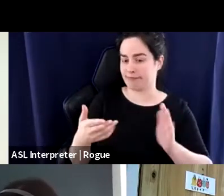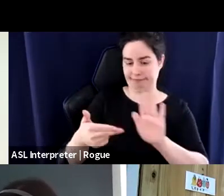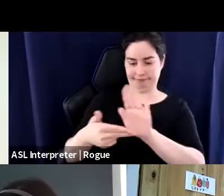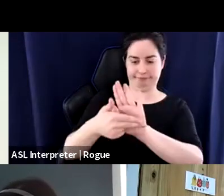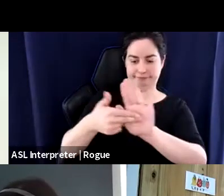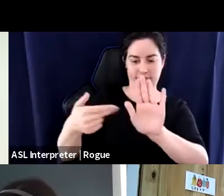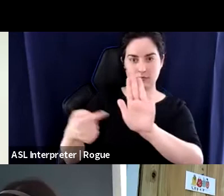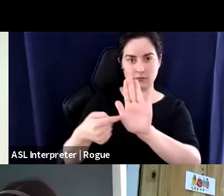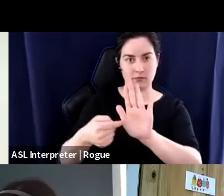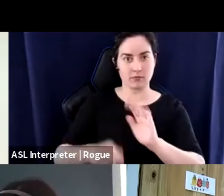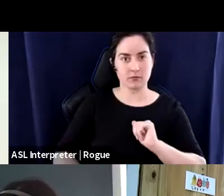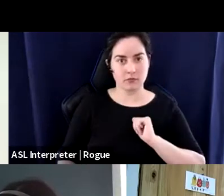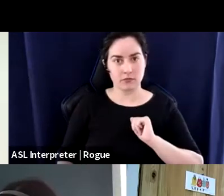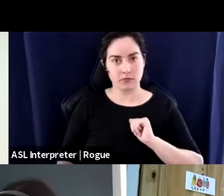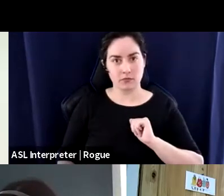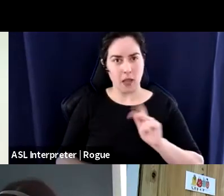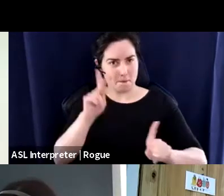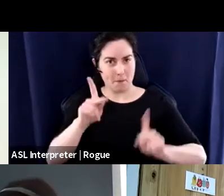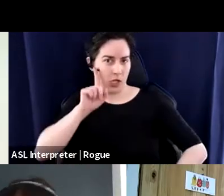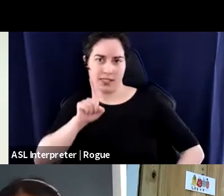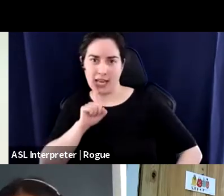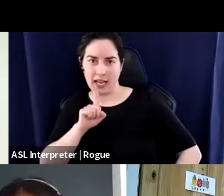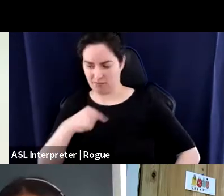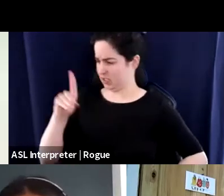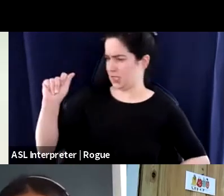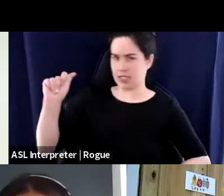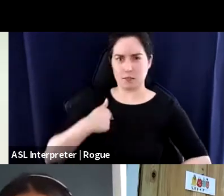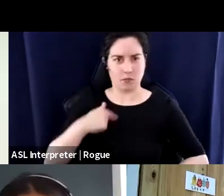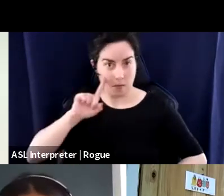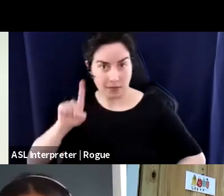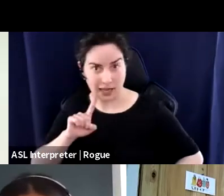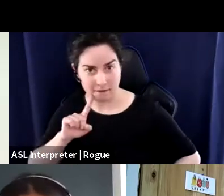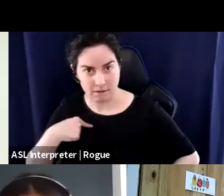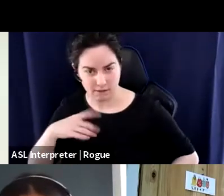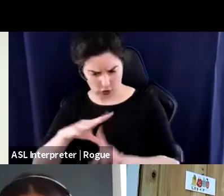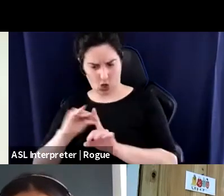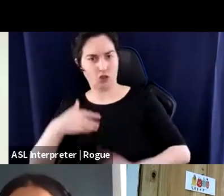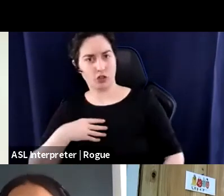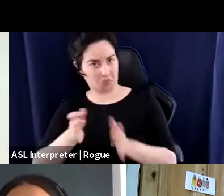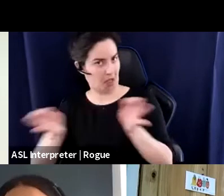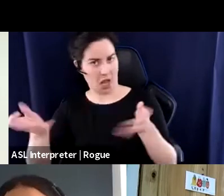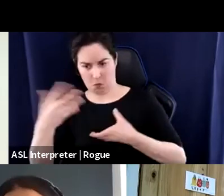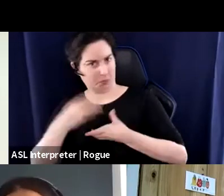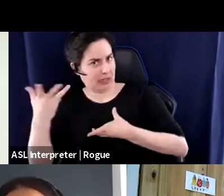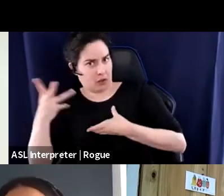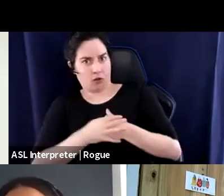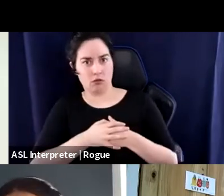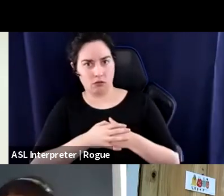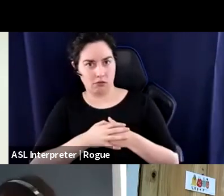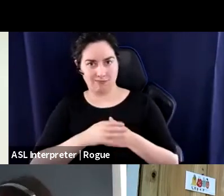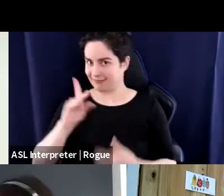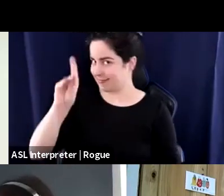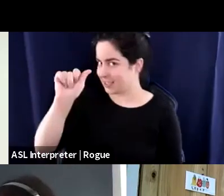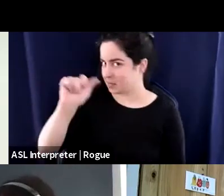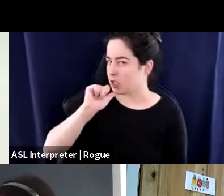not consider themselves to be people with disabilities, but in fact, deafness is a culture and a language. So there's so